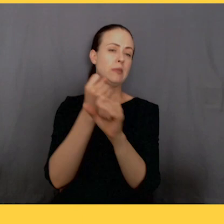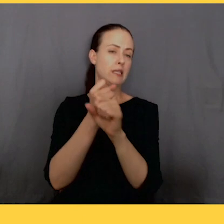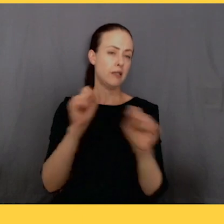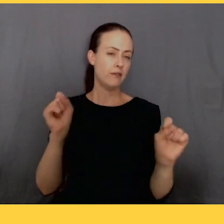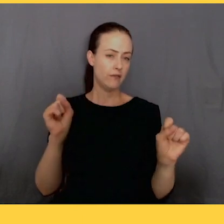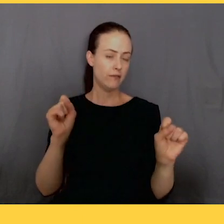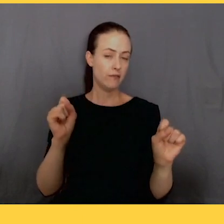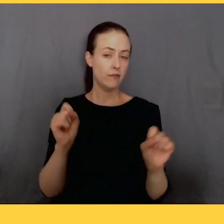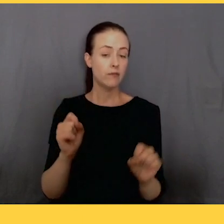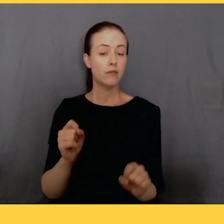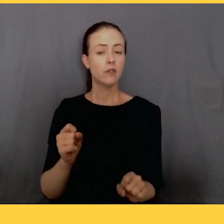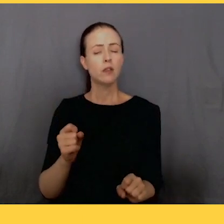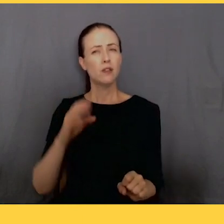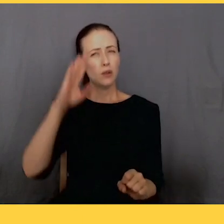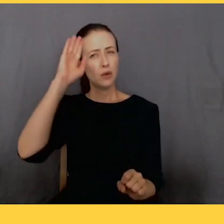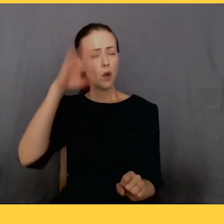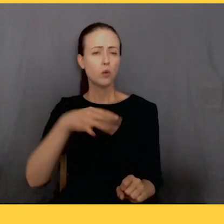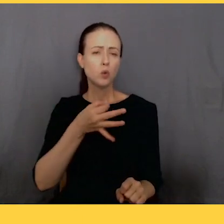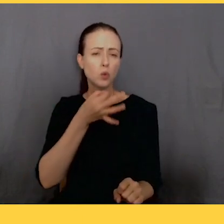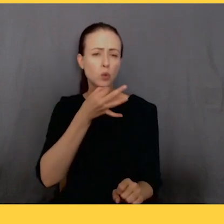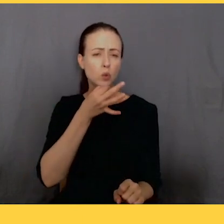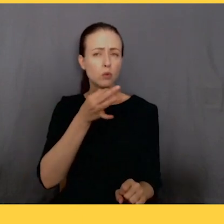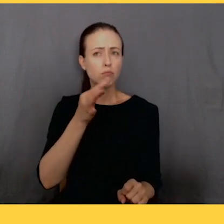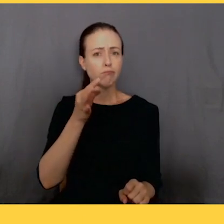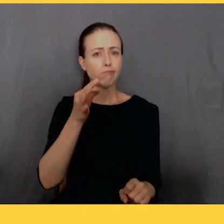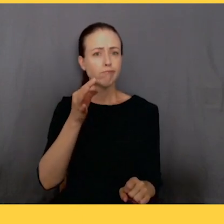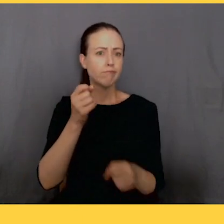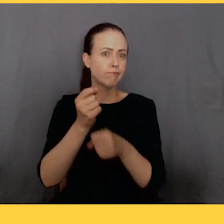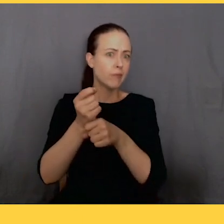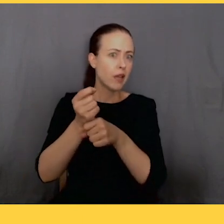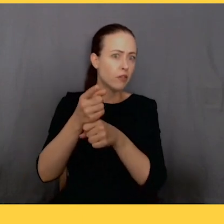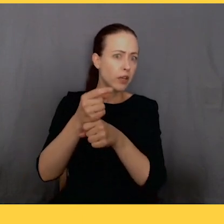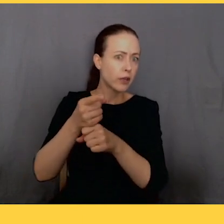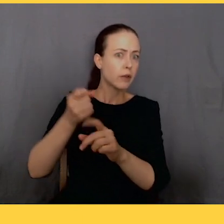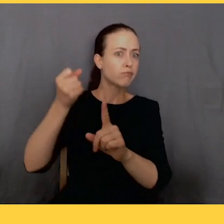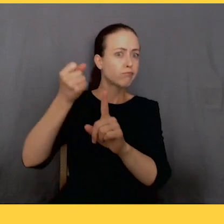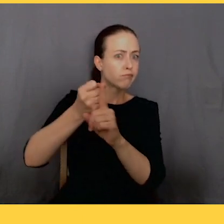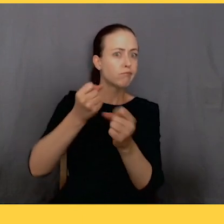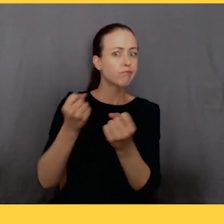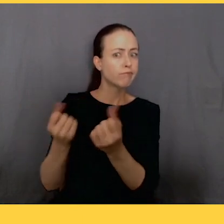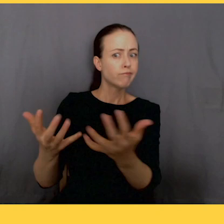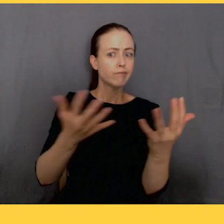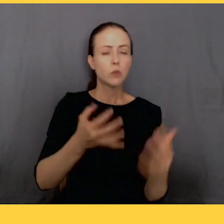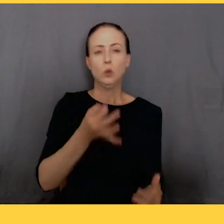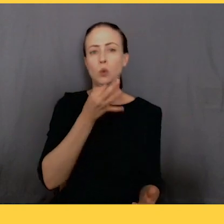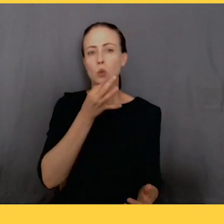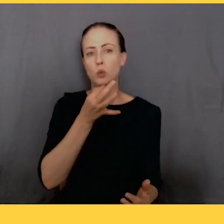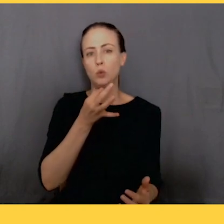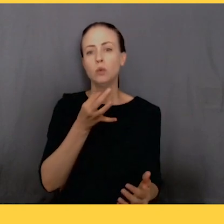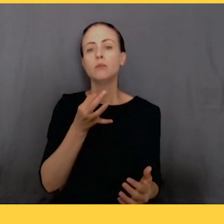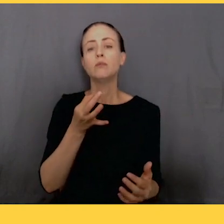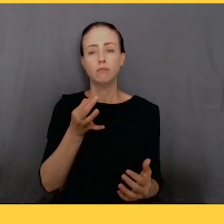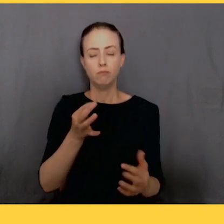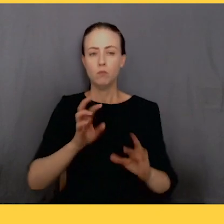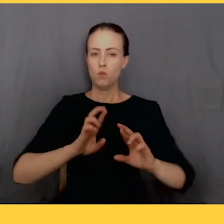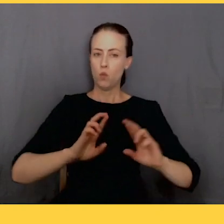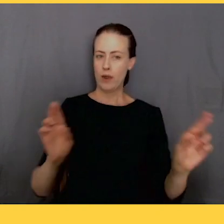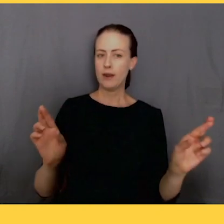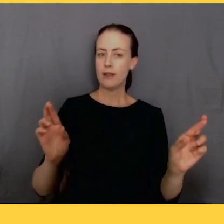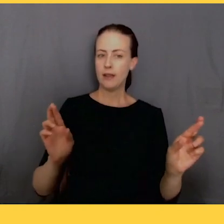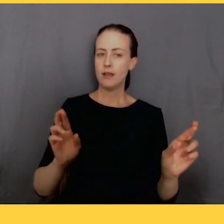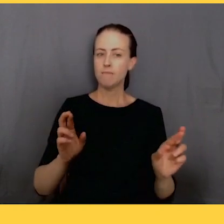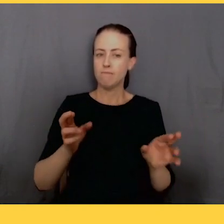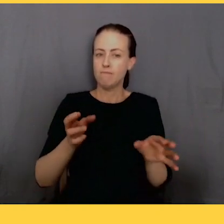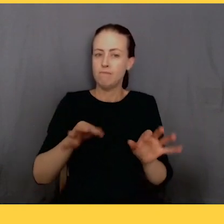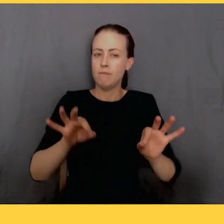season, we want to provide you with the latest information on how we're preparing and what you can do to be prepared. Since we